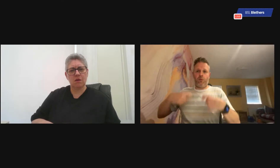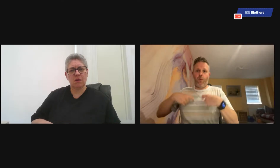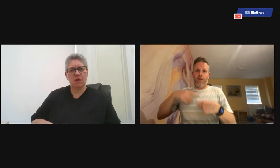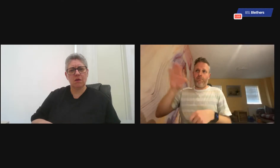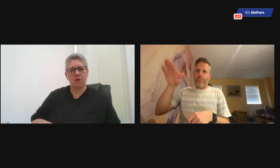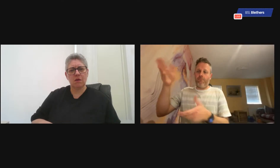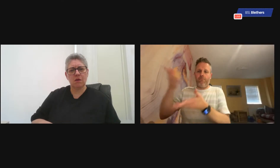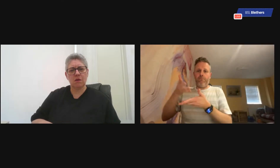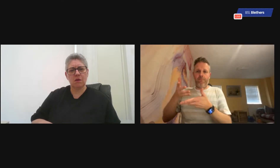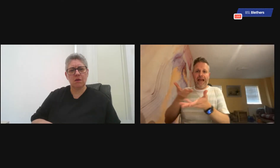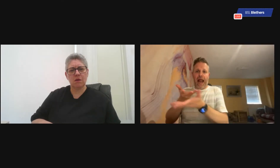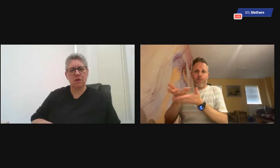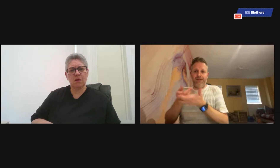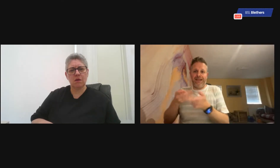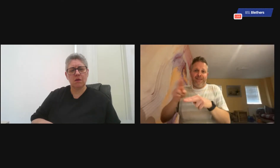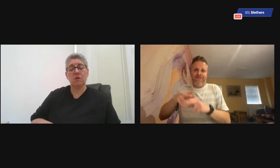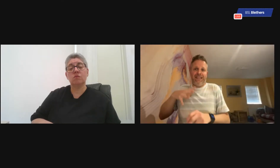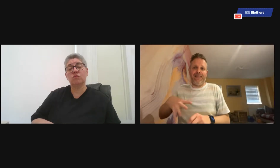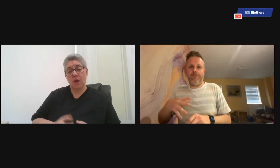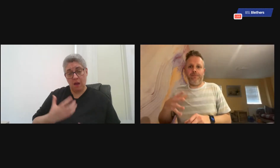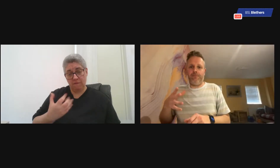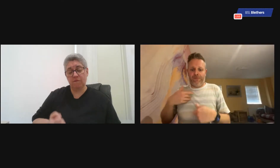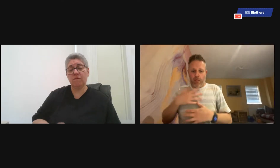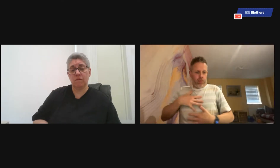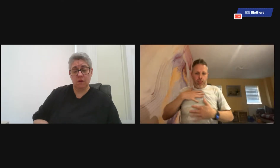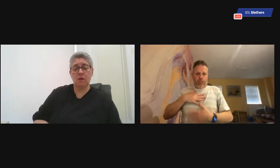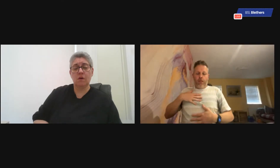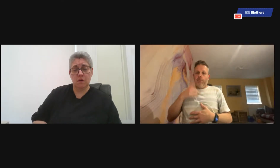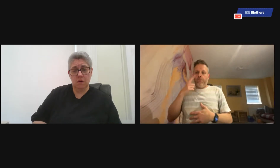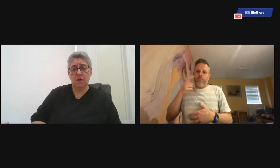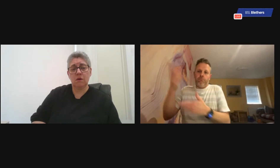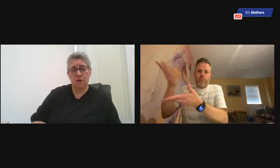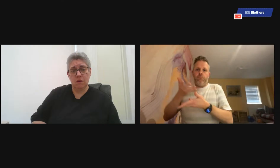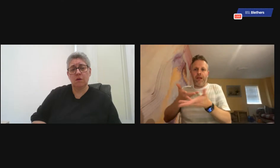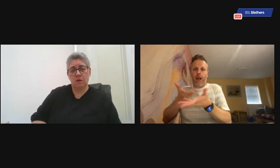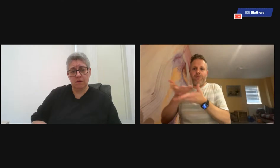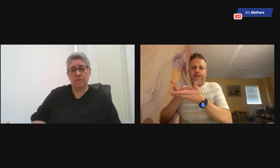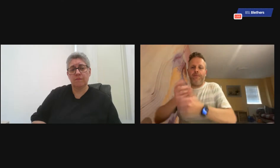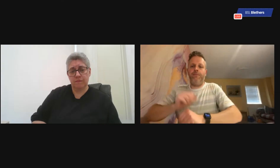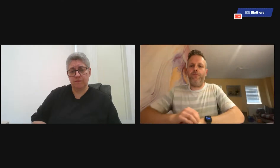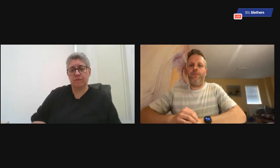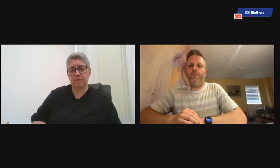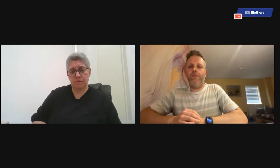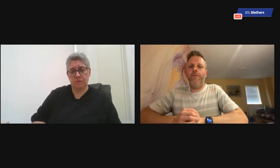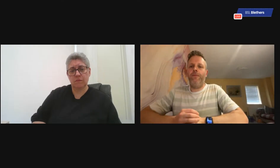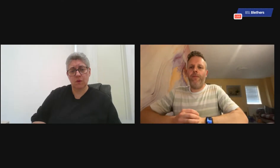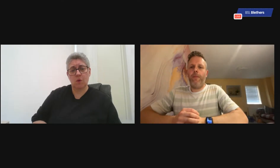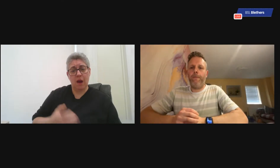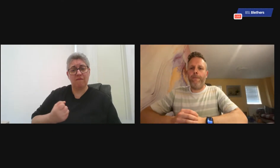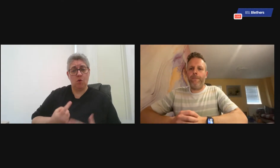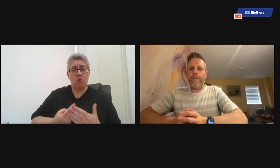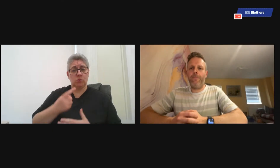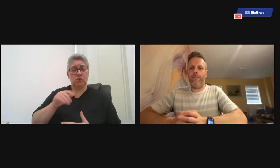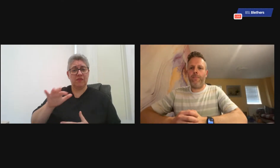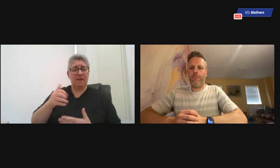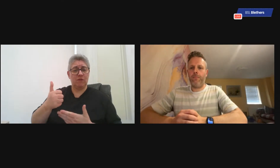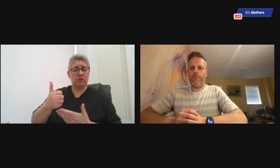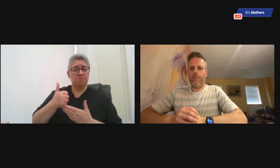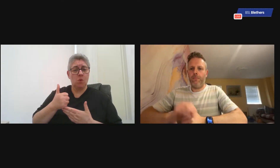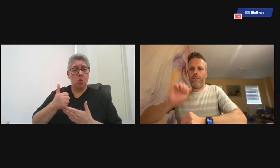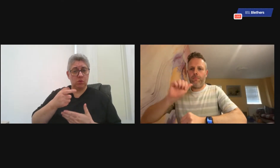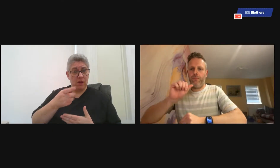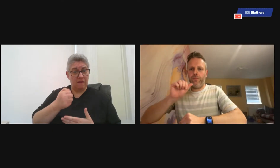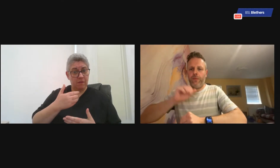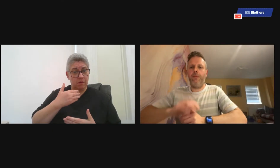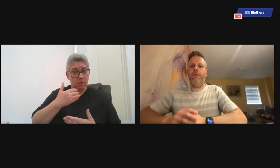self-reflection thereafter, but the social worker, I have to say, they've been great and they can offer any counselling services that you